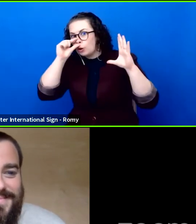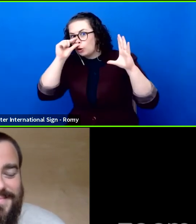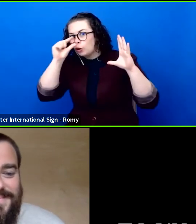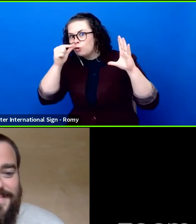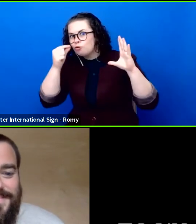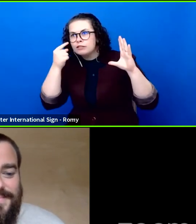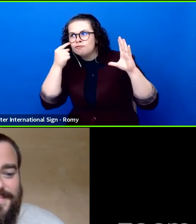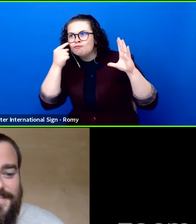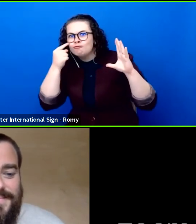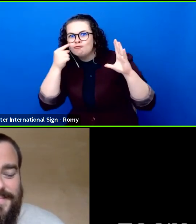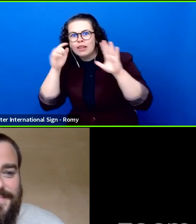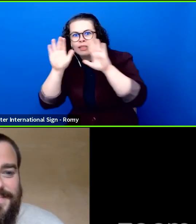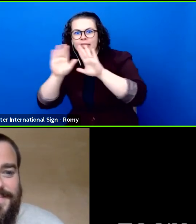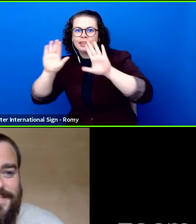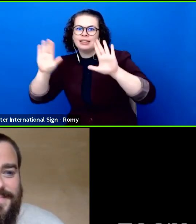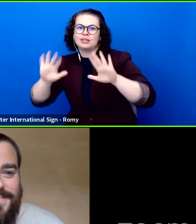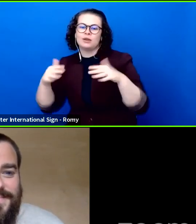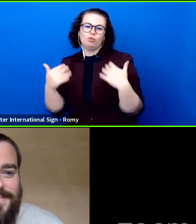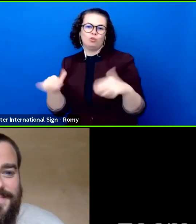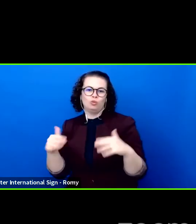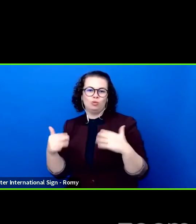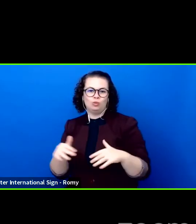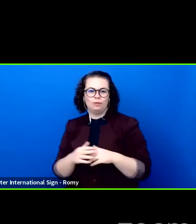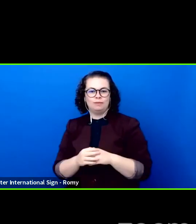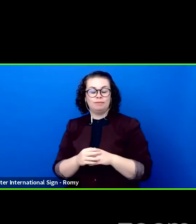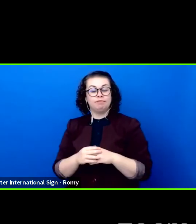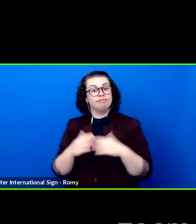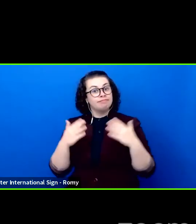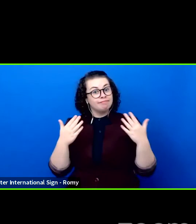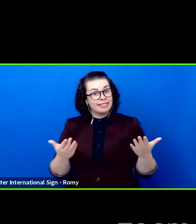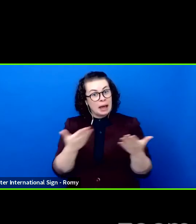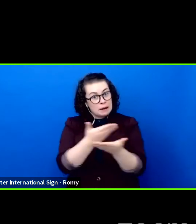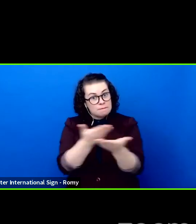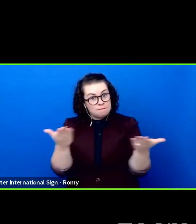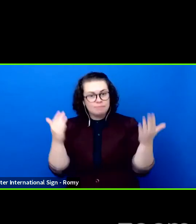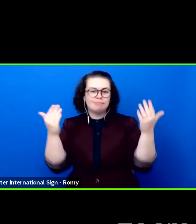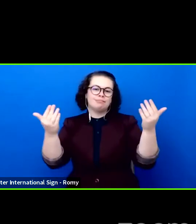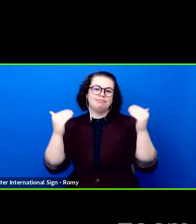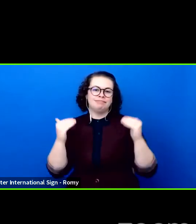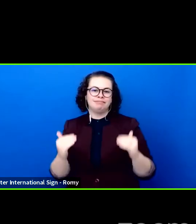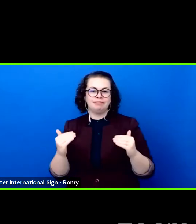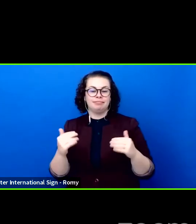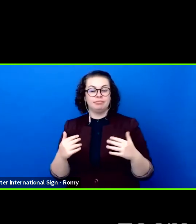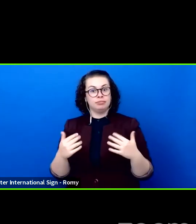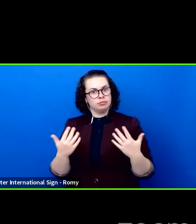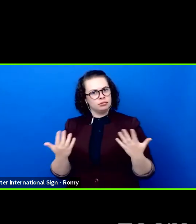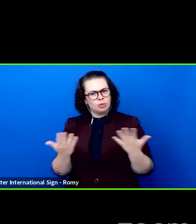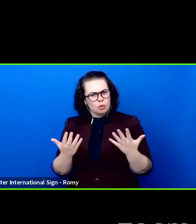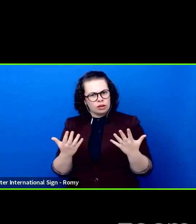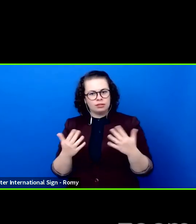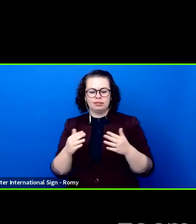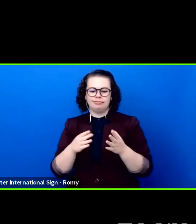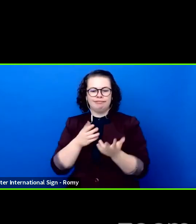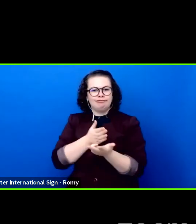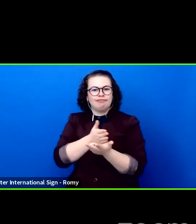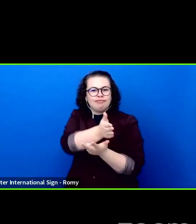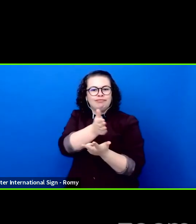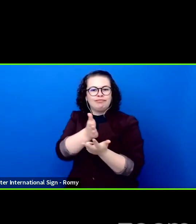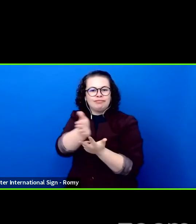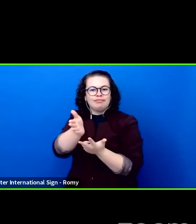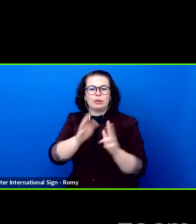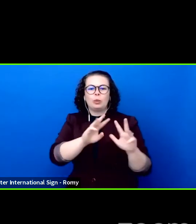Now, dear people, we move on and we have three equally interesting workshops you can now